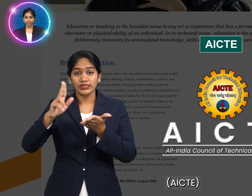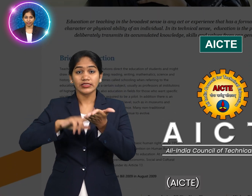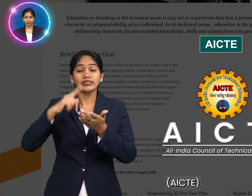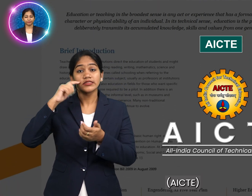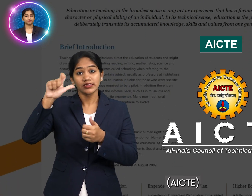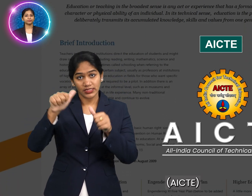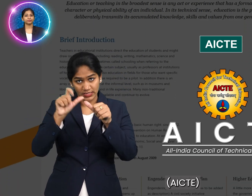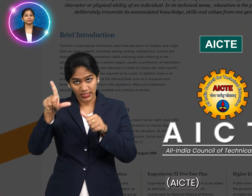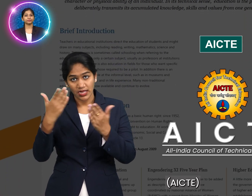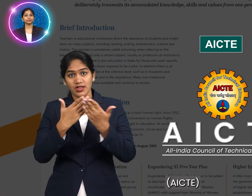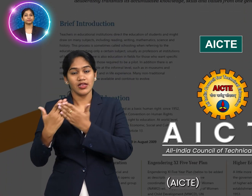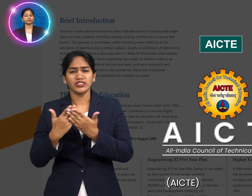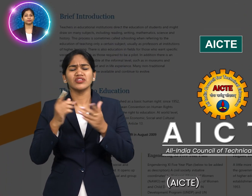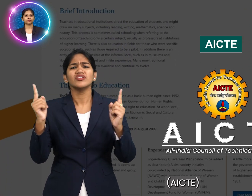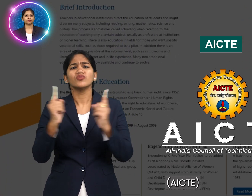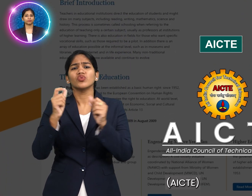AICTE